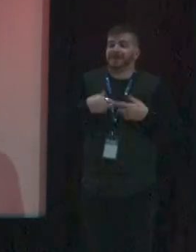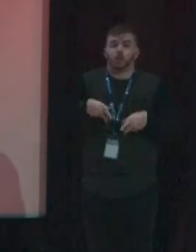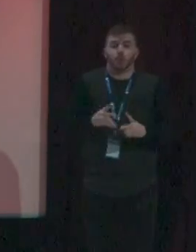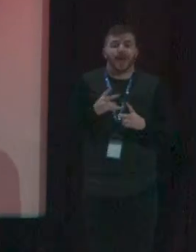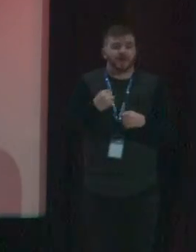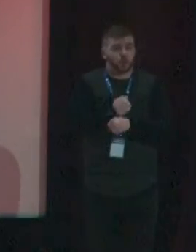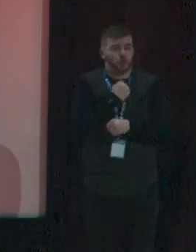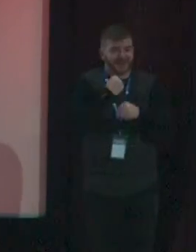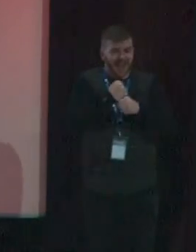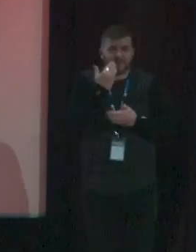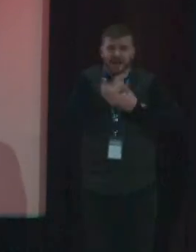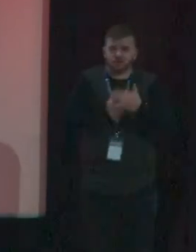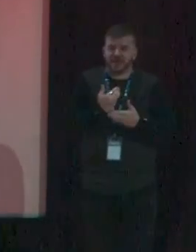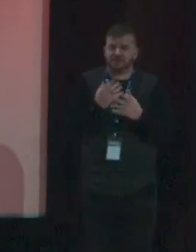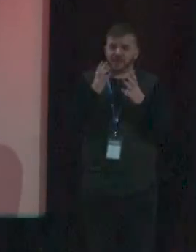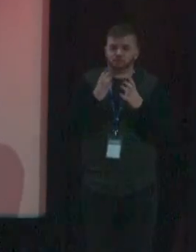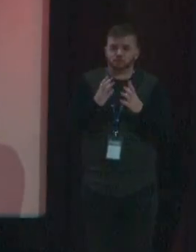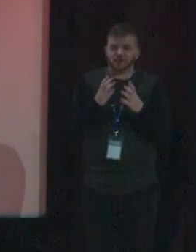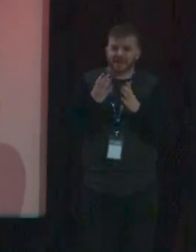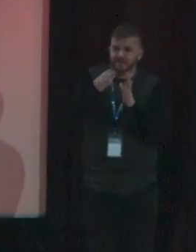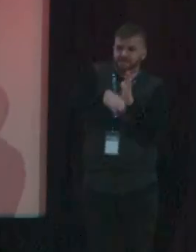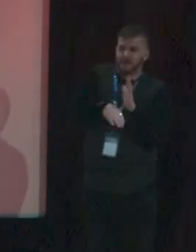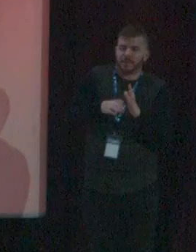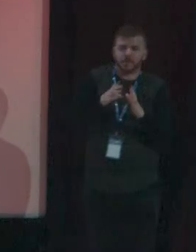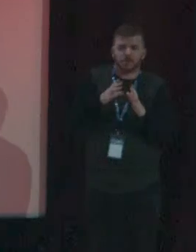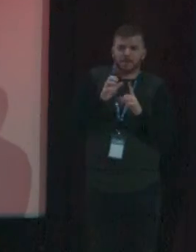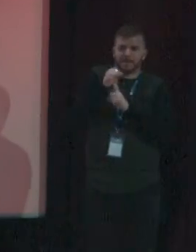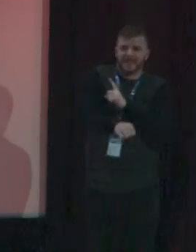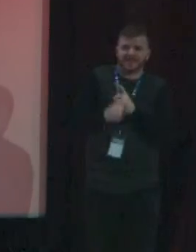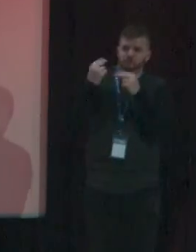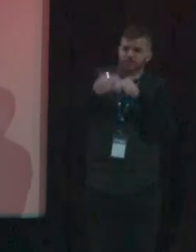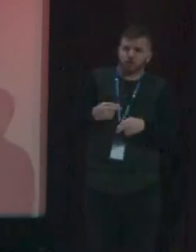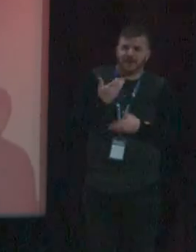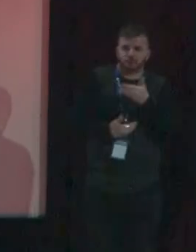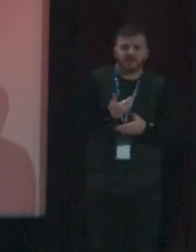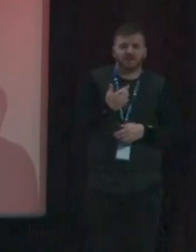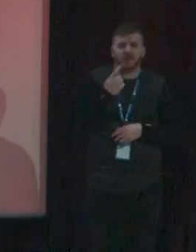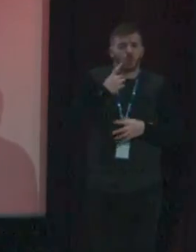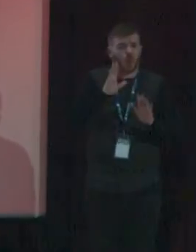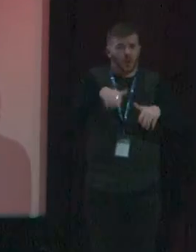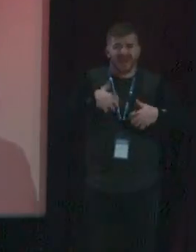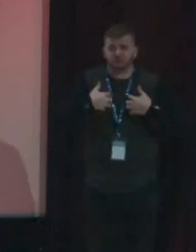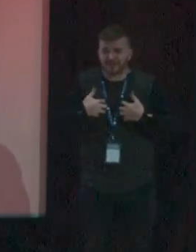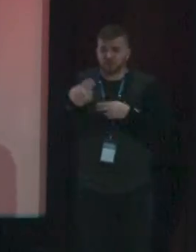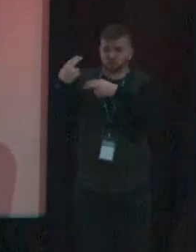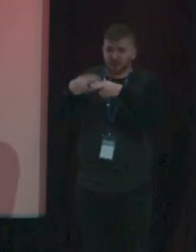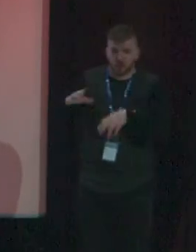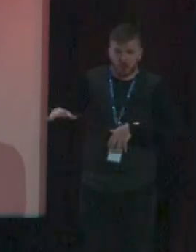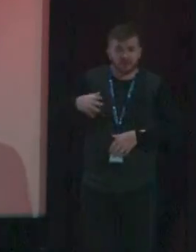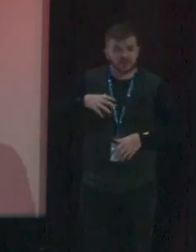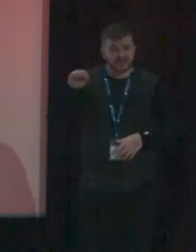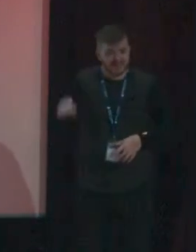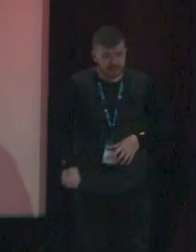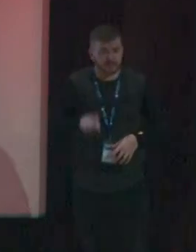game narrative that massively transcend traditional narrative. It doesn't mean we're not interested in the way traditional narrative works. We are. But we can